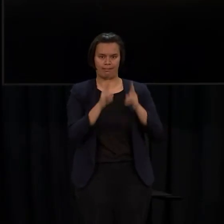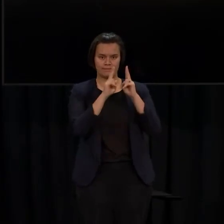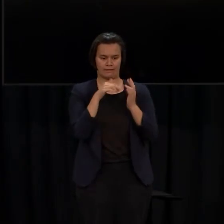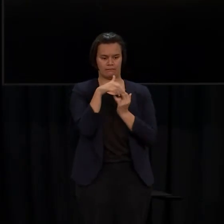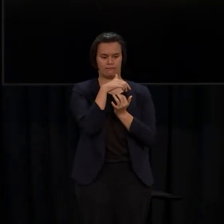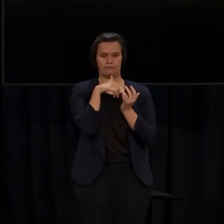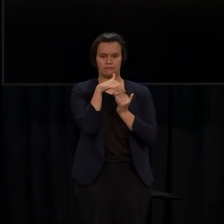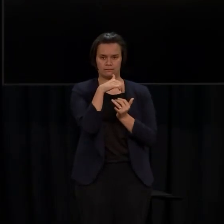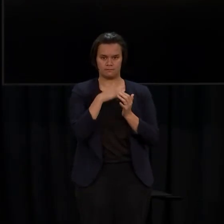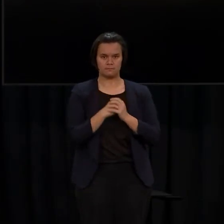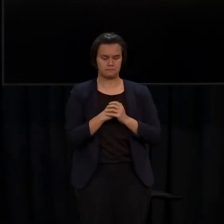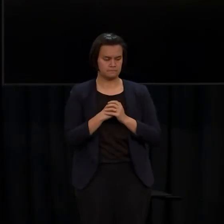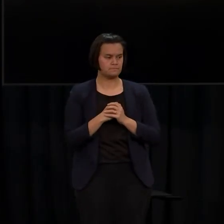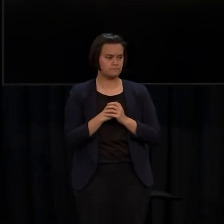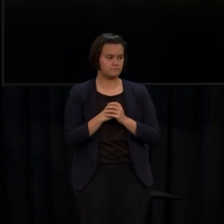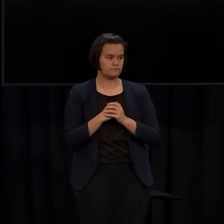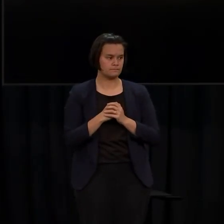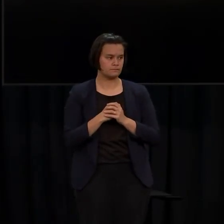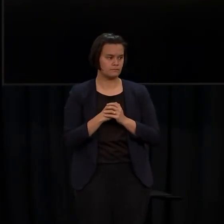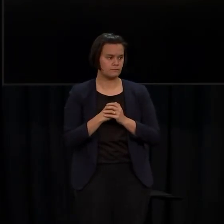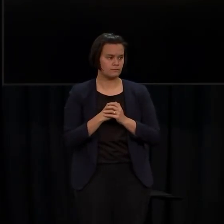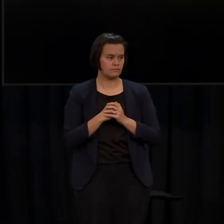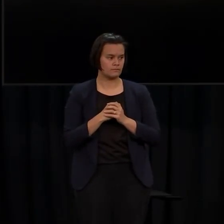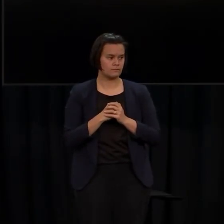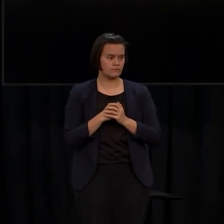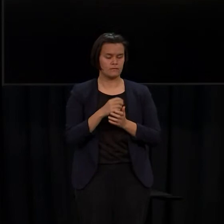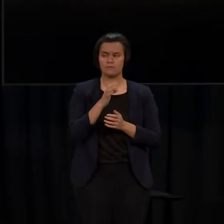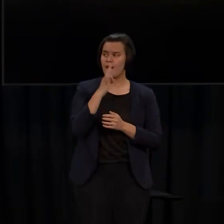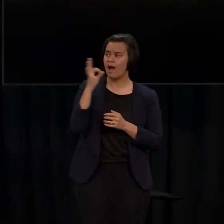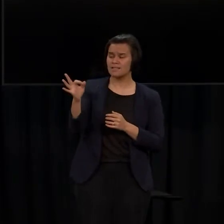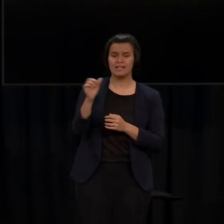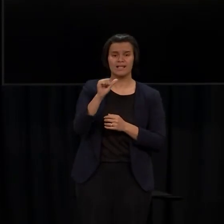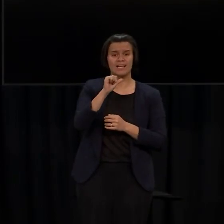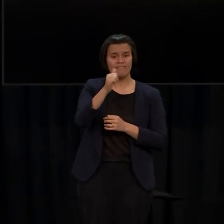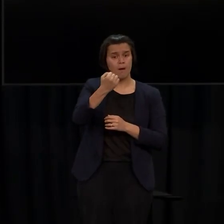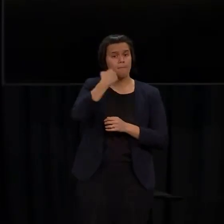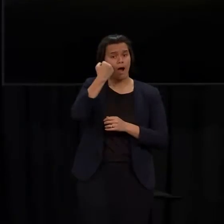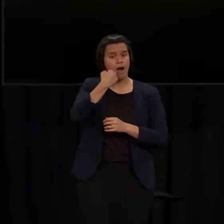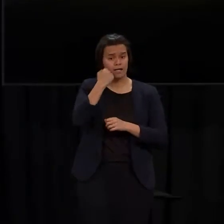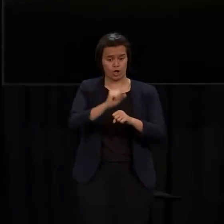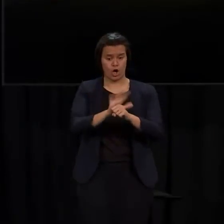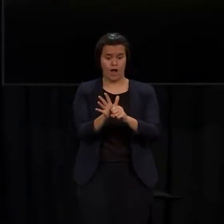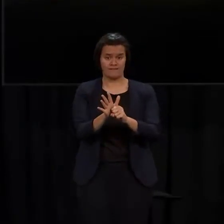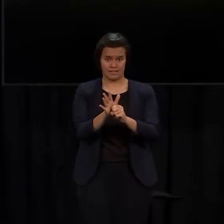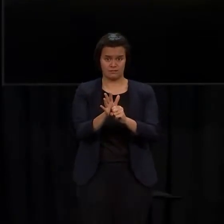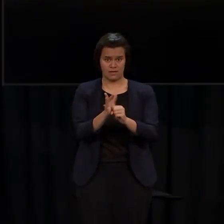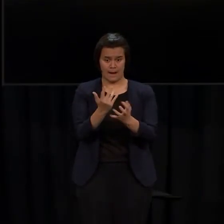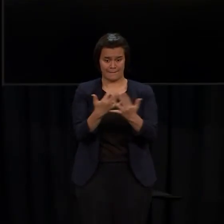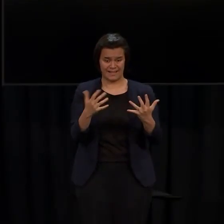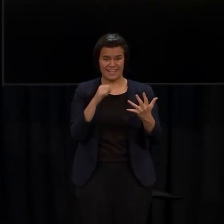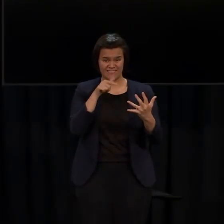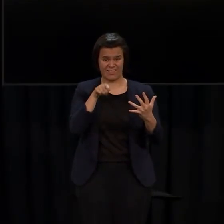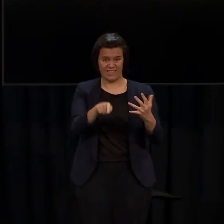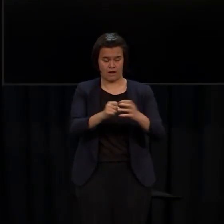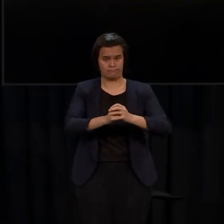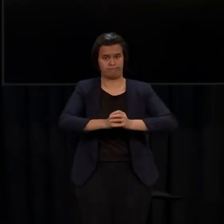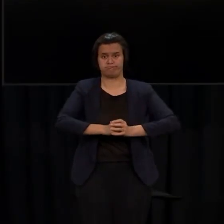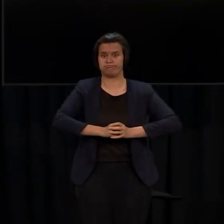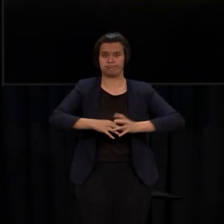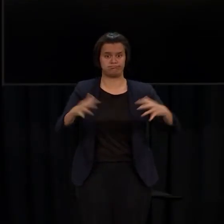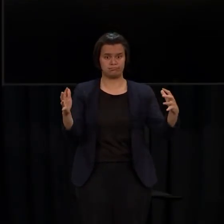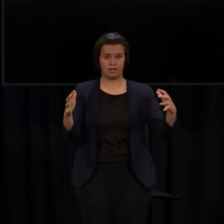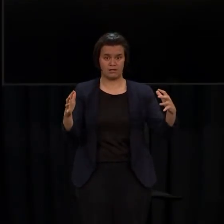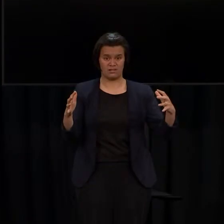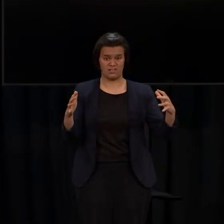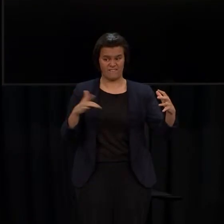this change happens and we see a huge increase in Māori case numbers, do you think that this decision is going to be to blame